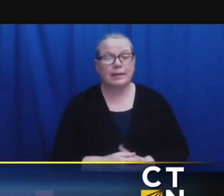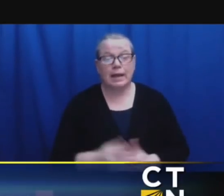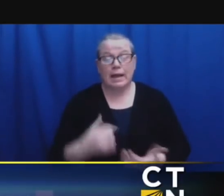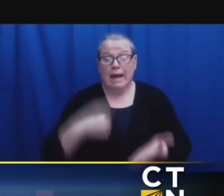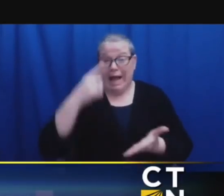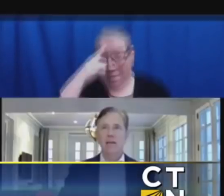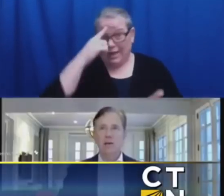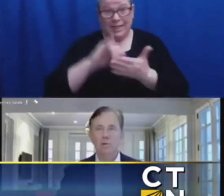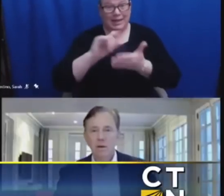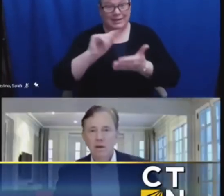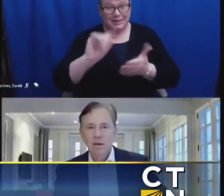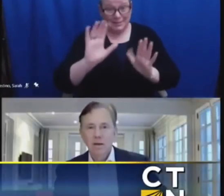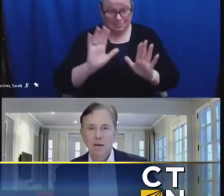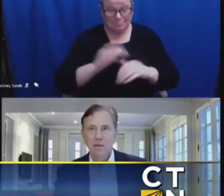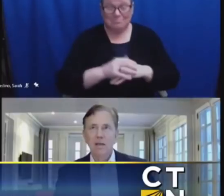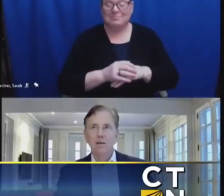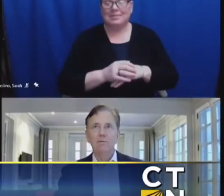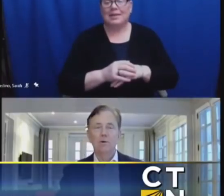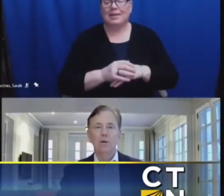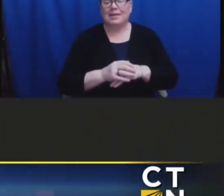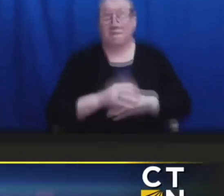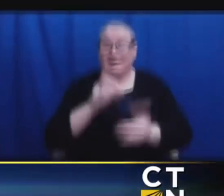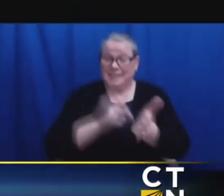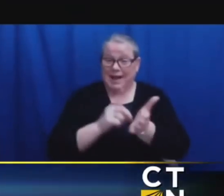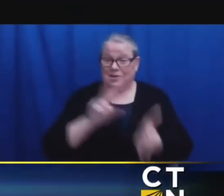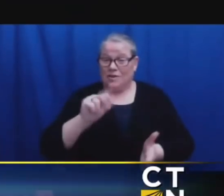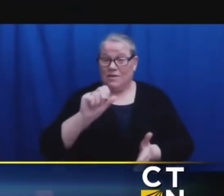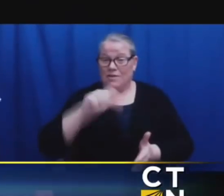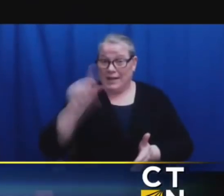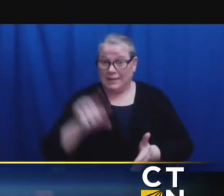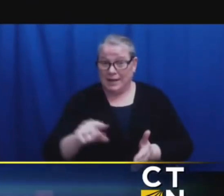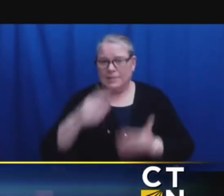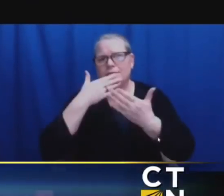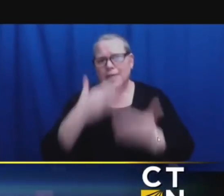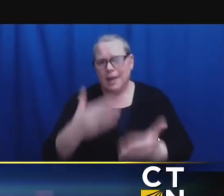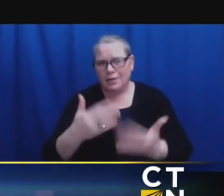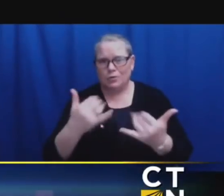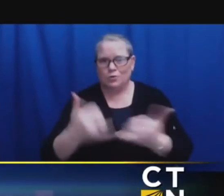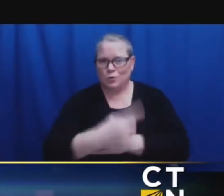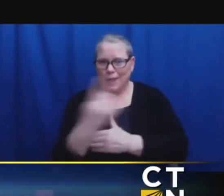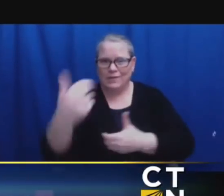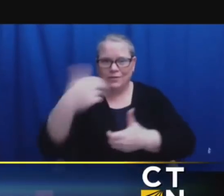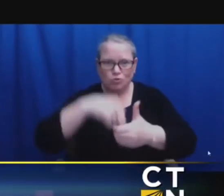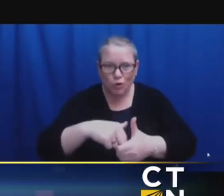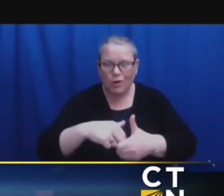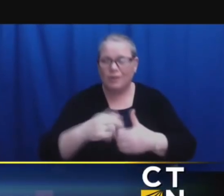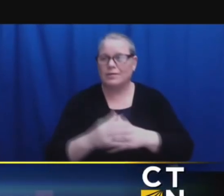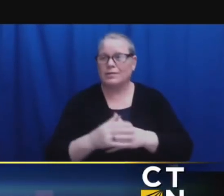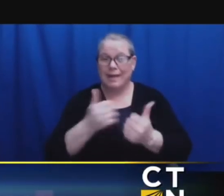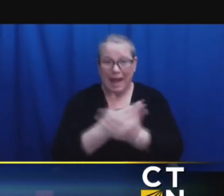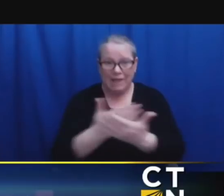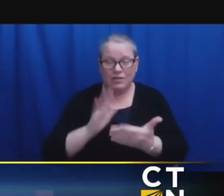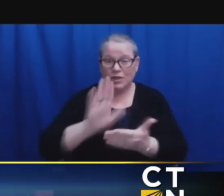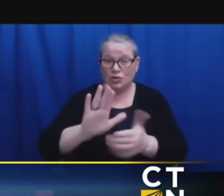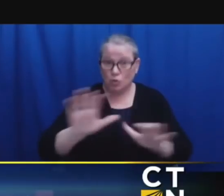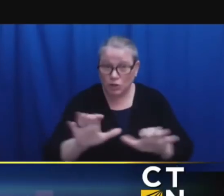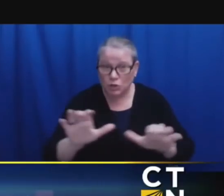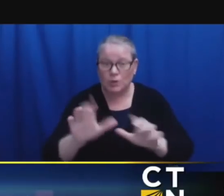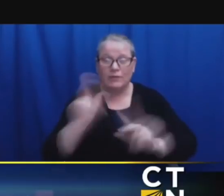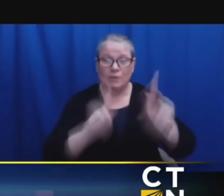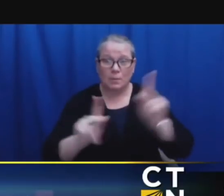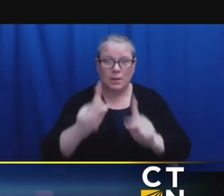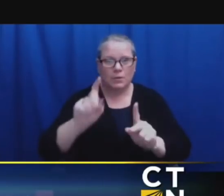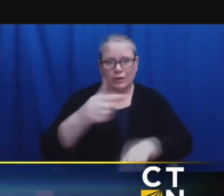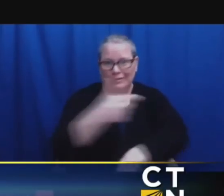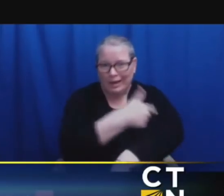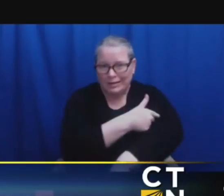Dr. Vasquez, thank you. Thank you for joining us today. Thanks for what you're doing on behalf of folks who've got to get vaccinated here